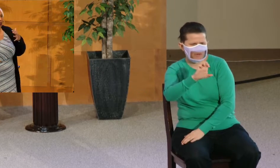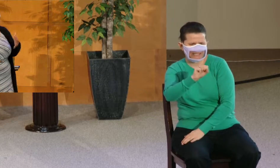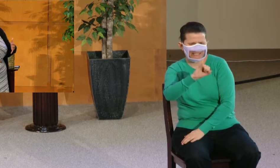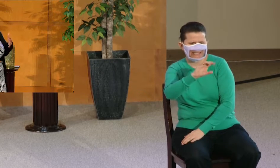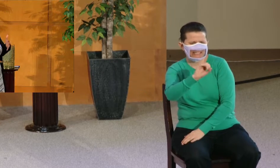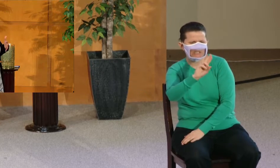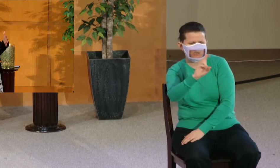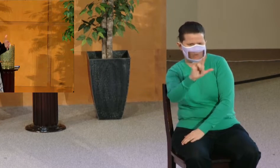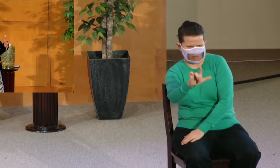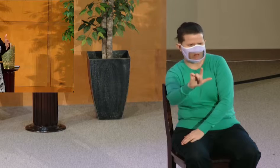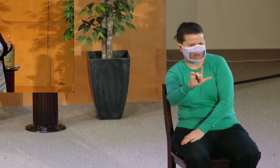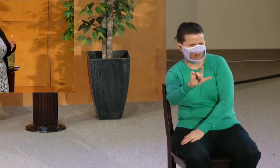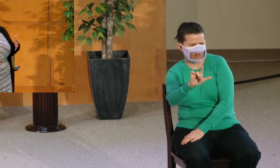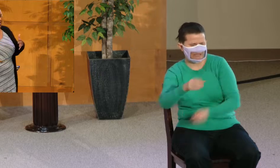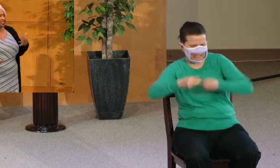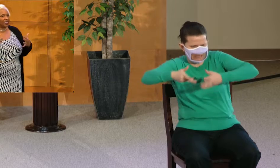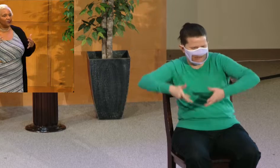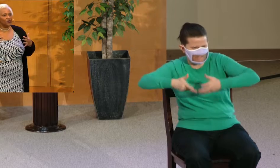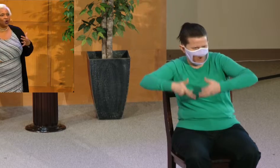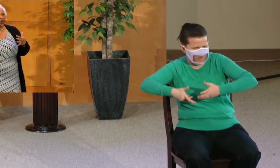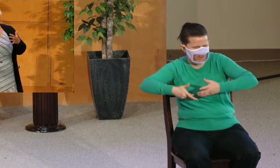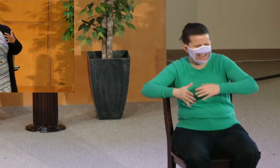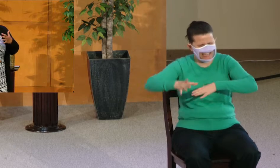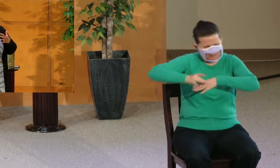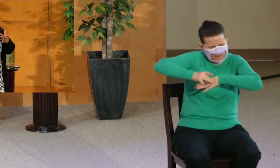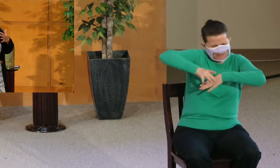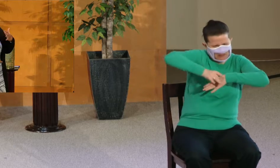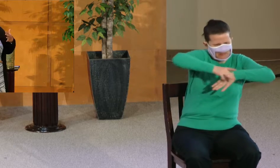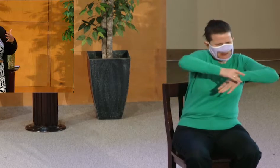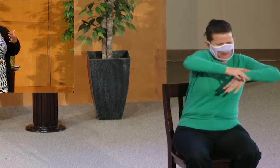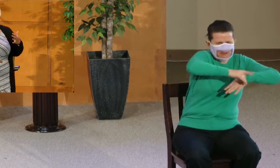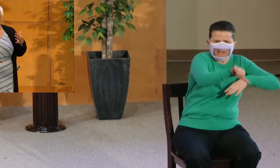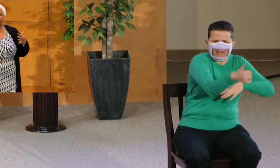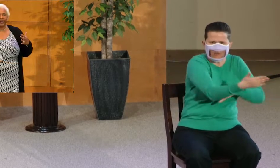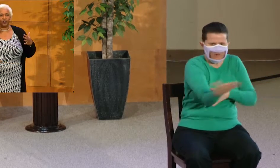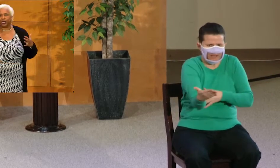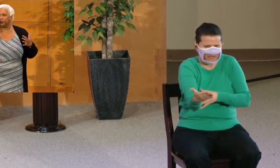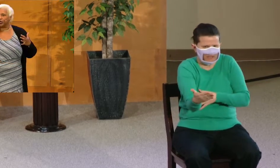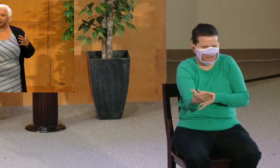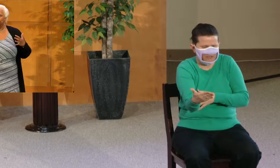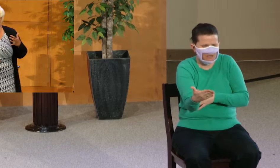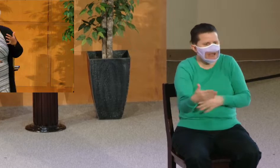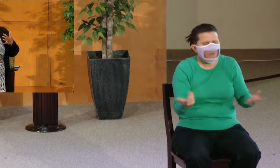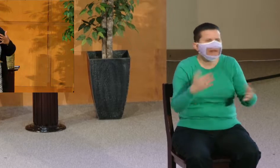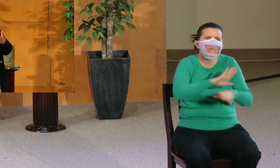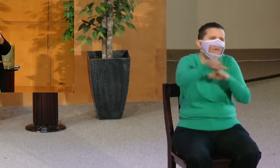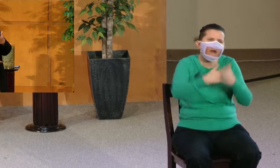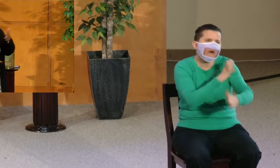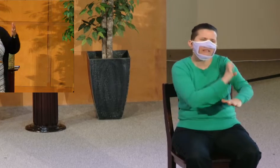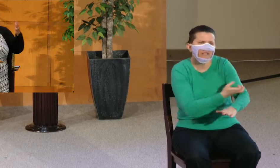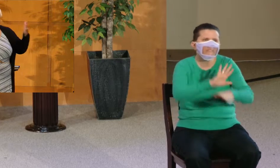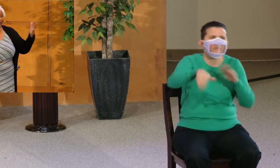that's created from those experiences. And even though intellectually we go, yeah, we know it's all energy, we're all divine, blah, blah, blah,